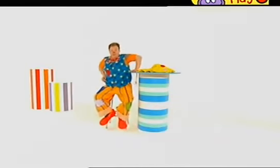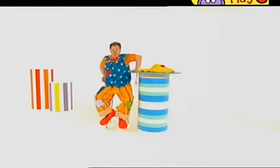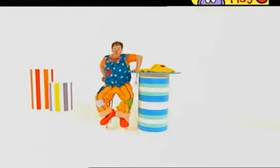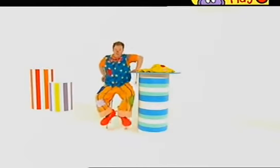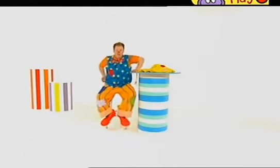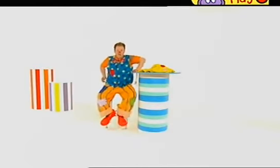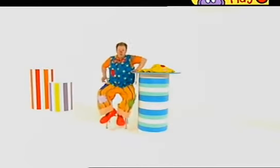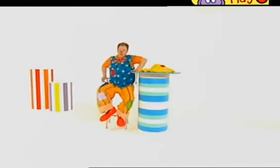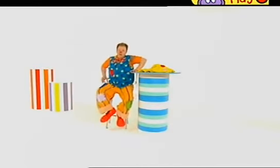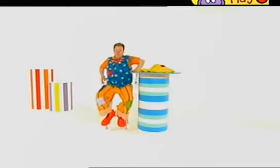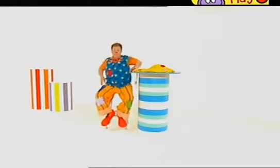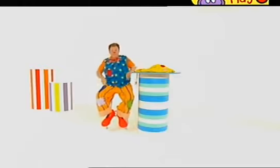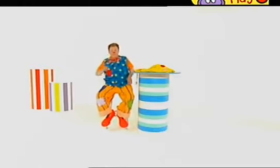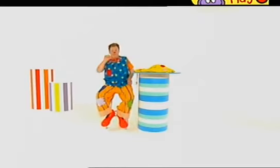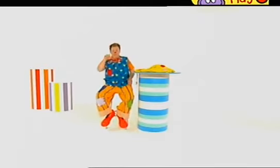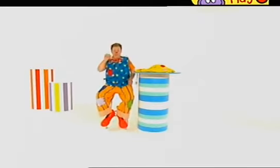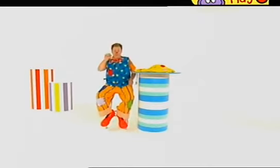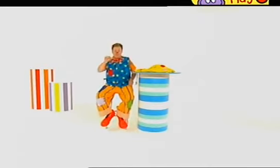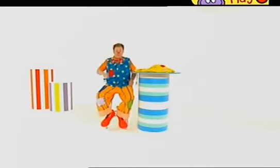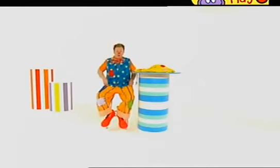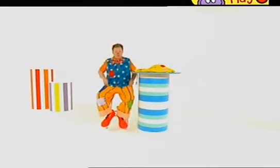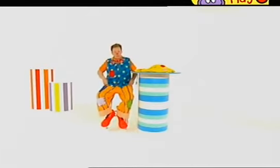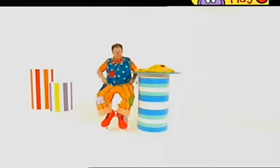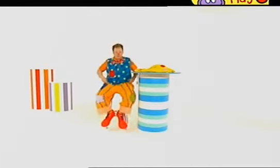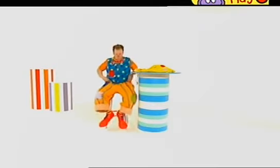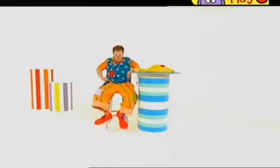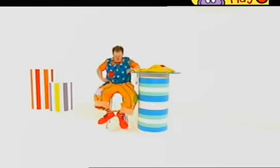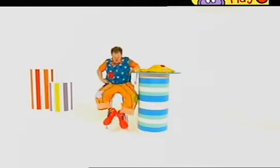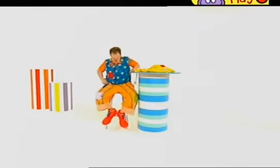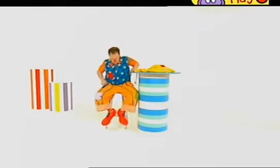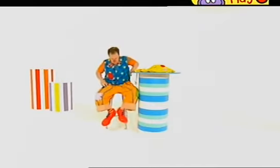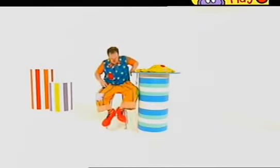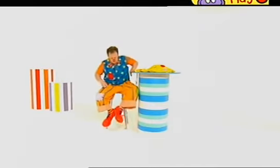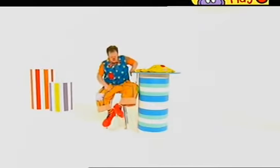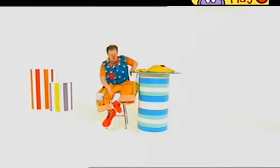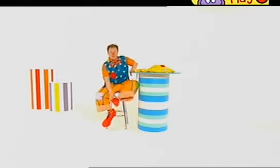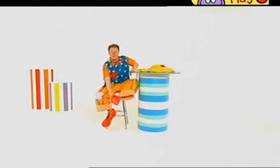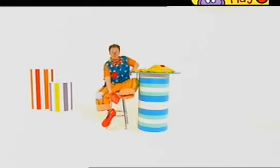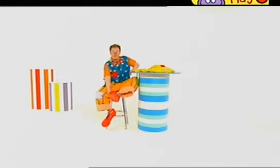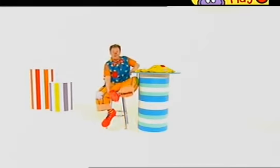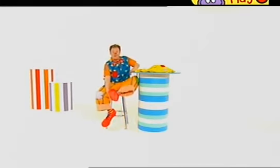shoes are too big, Mr. Tumble. Yes! Take them off and look in the bag again, Mr. Tumble.